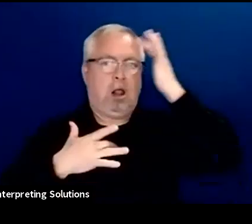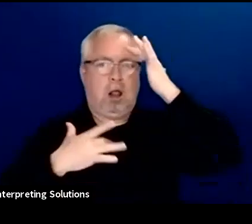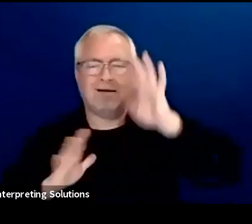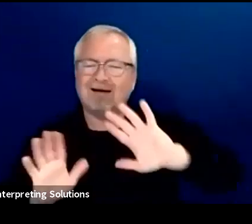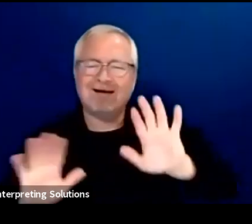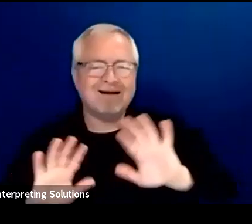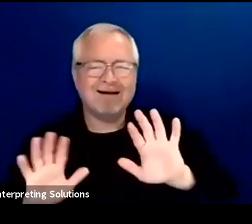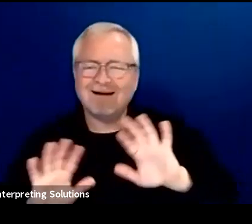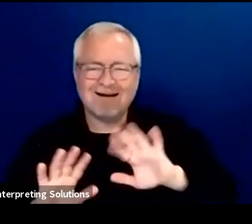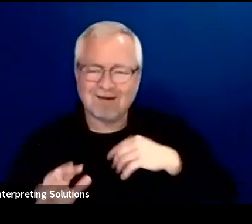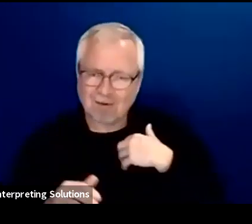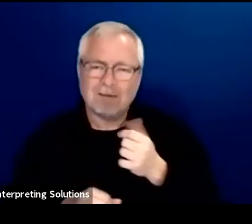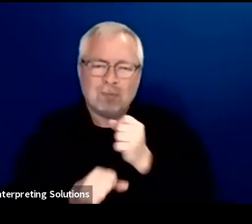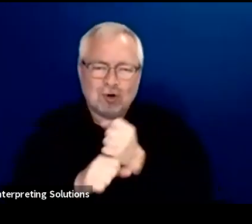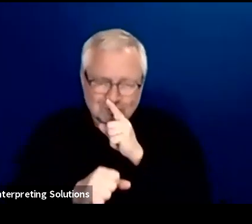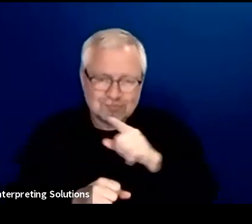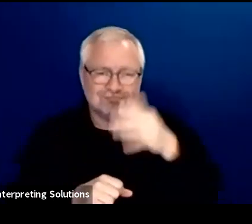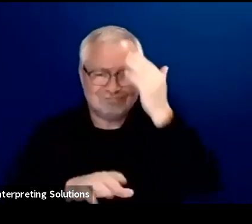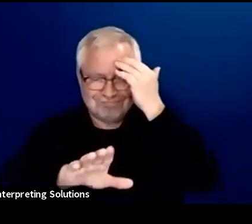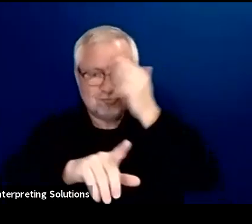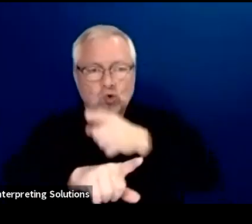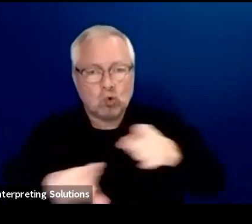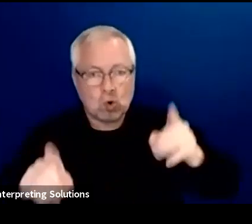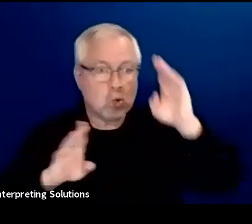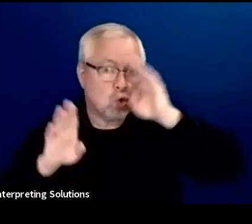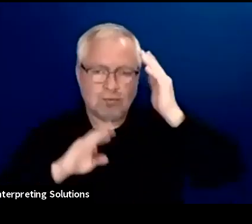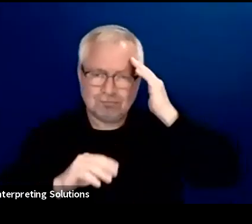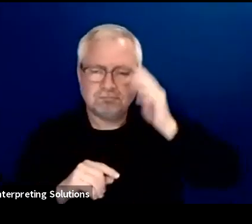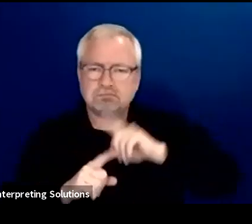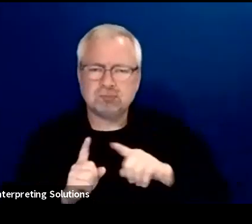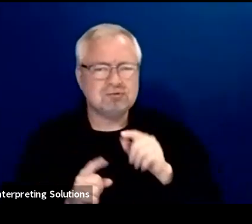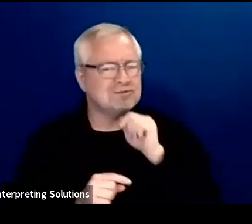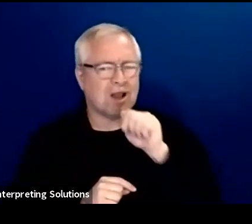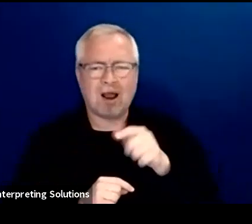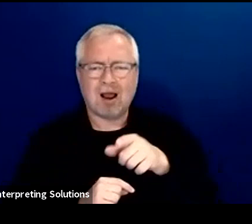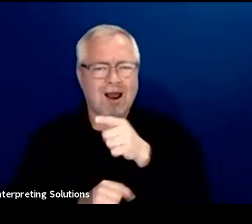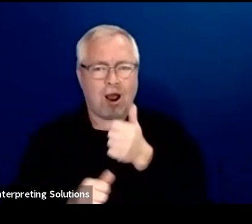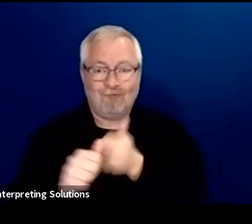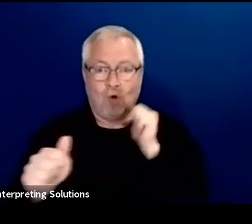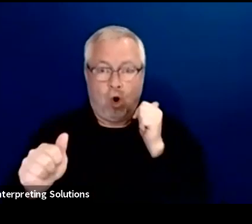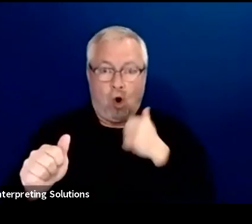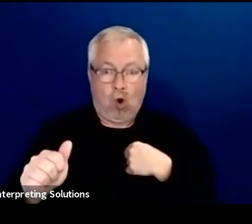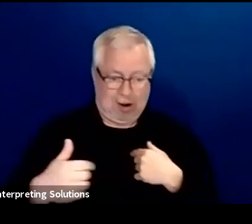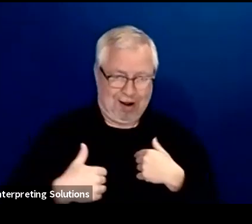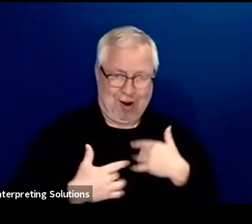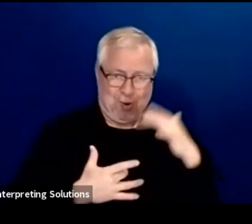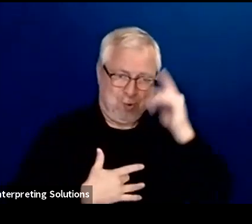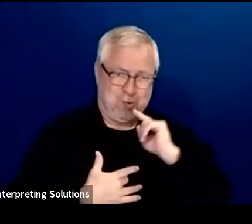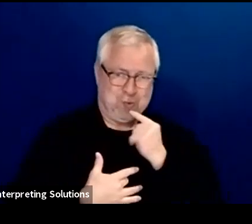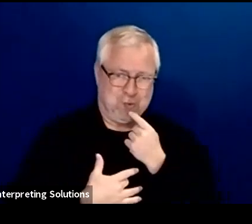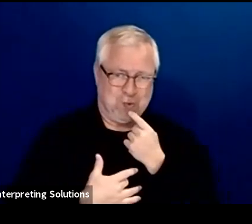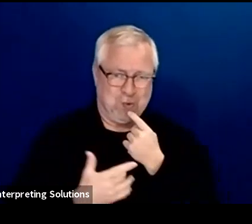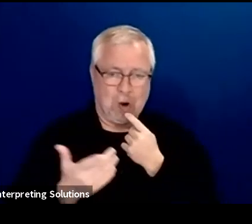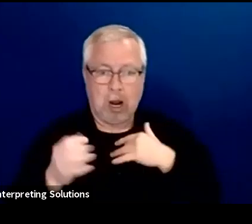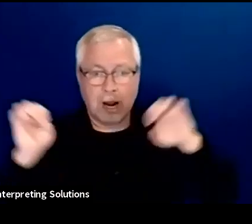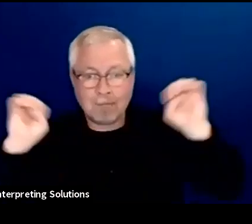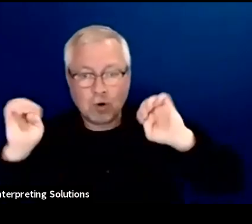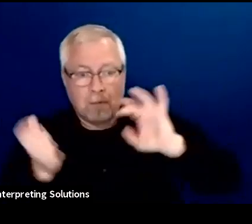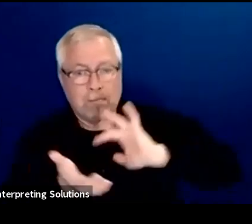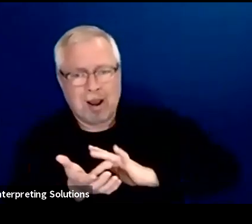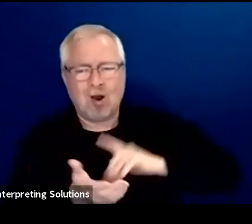that Minnesotans are not delaying care for serious conditions. Please, if you are having any medical emergency, it's important to call 911, just as